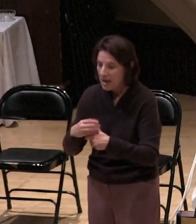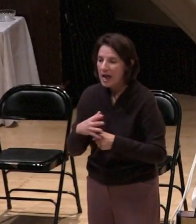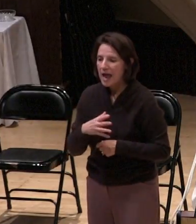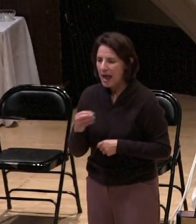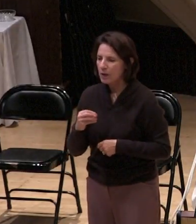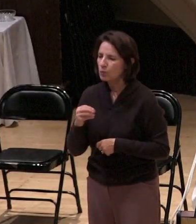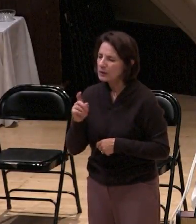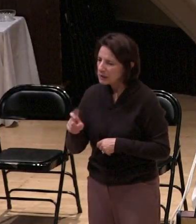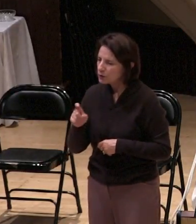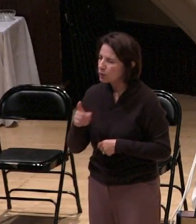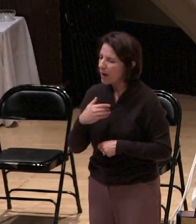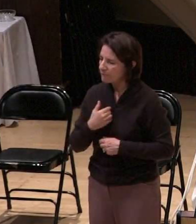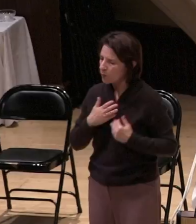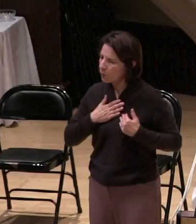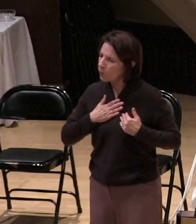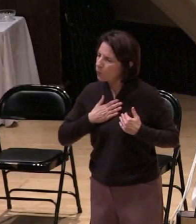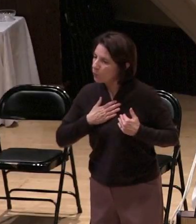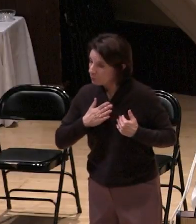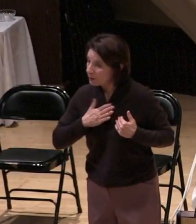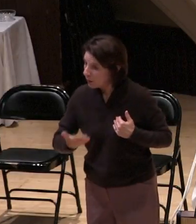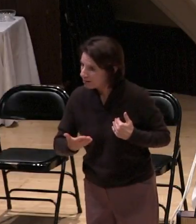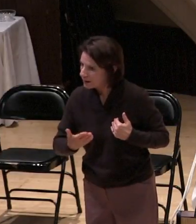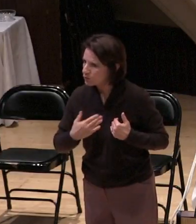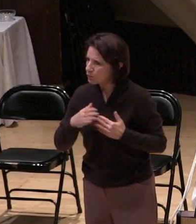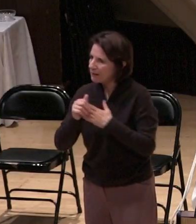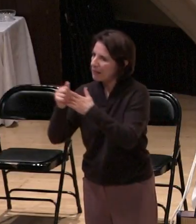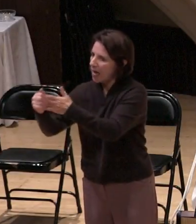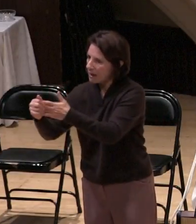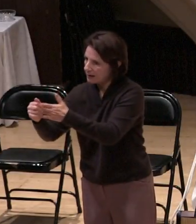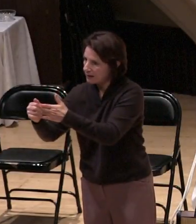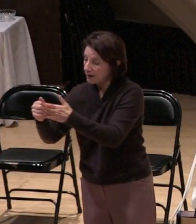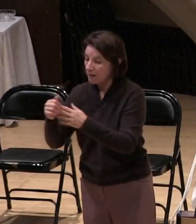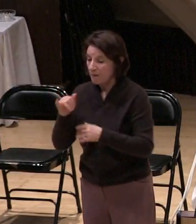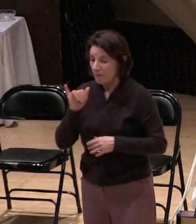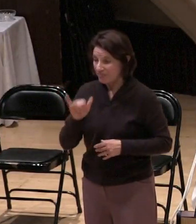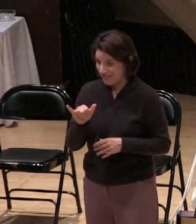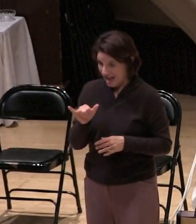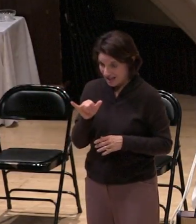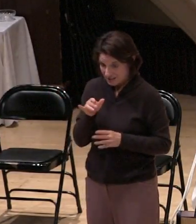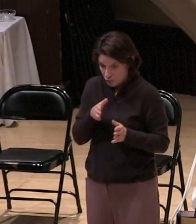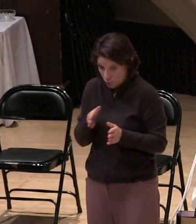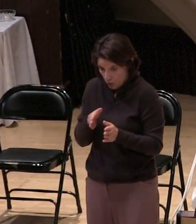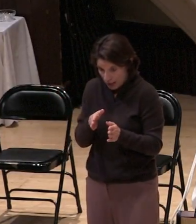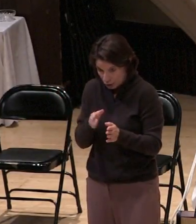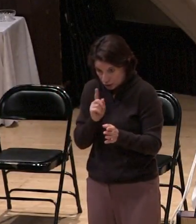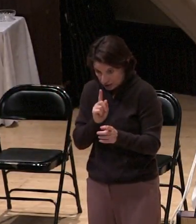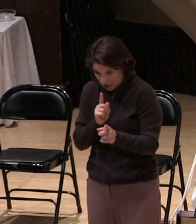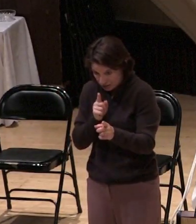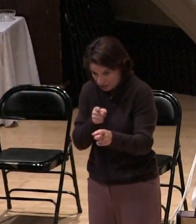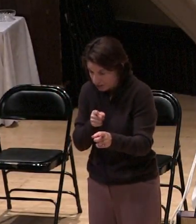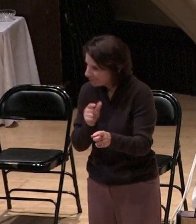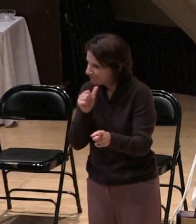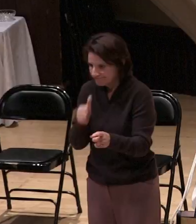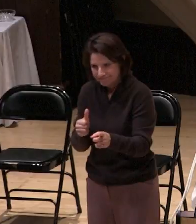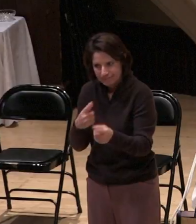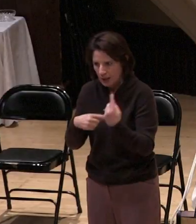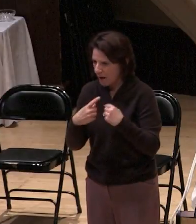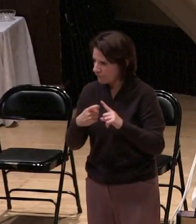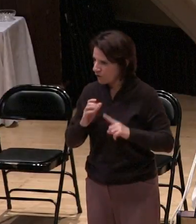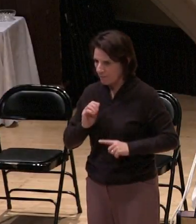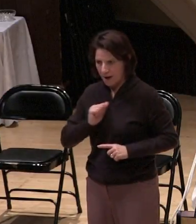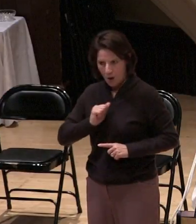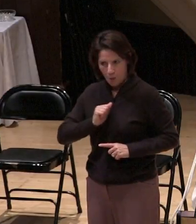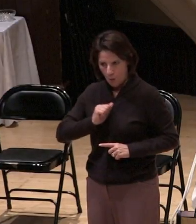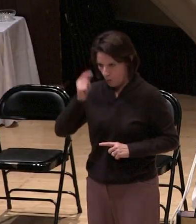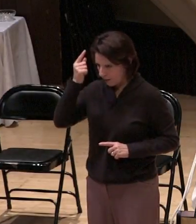to be led, because the direction that we take in following a vocation does not come from our own